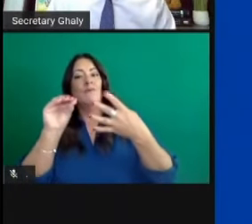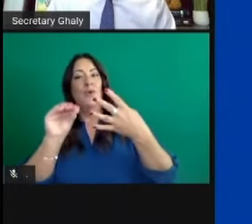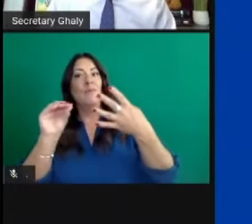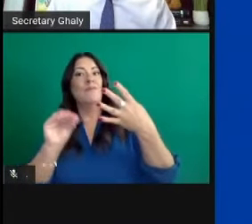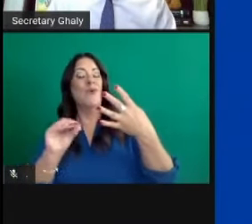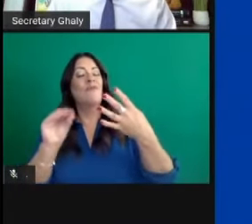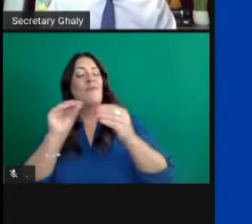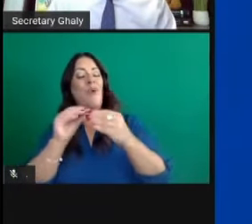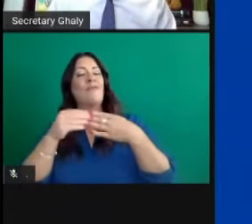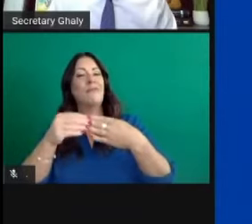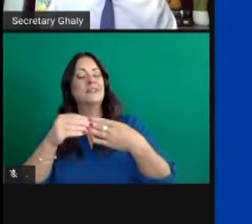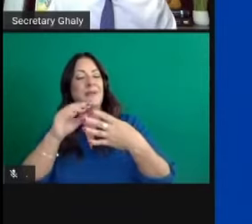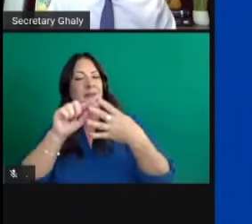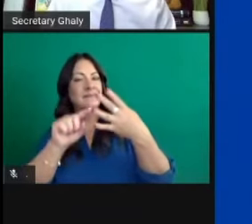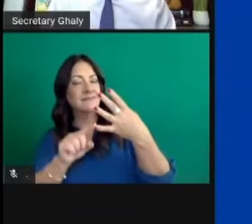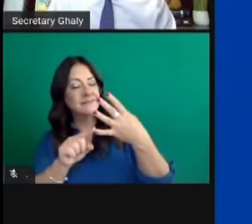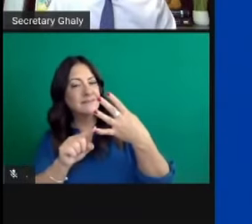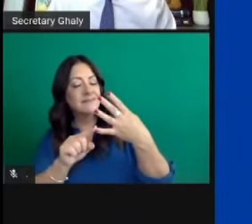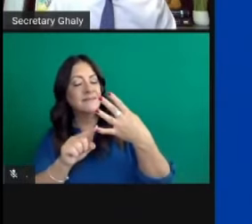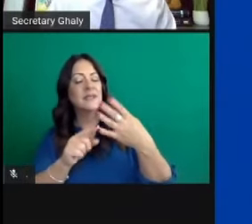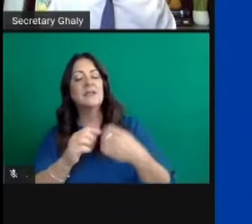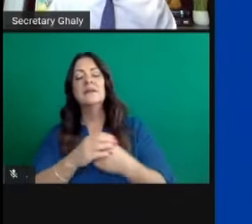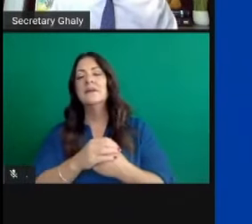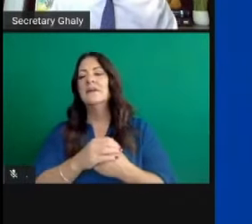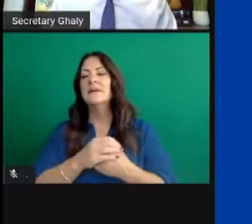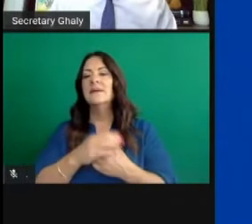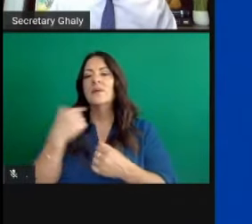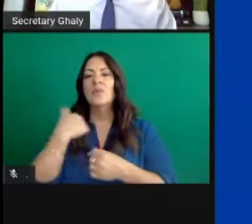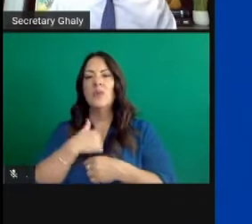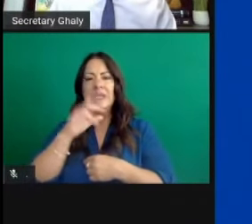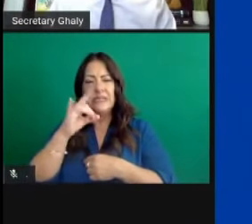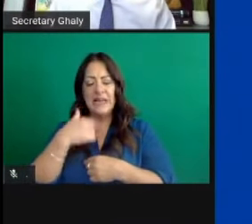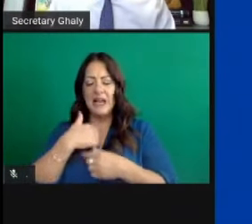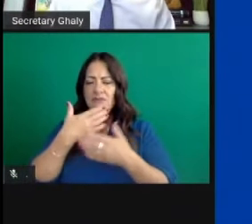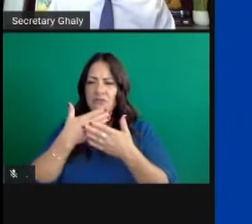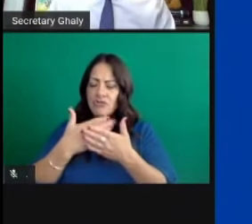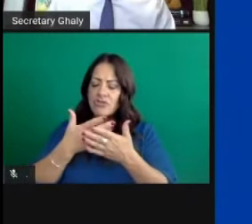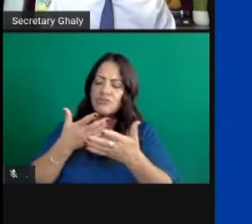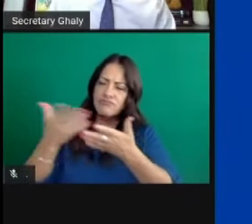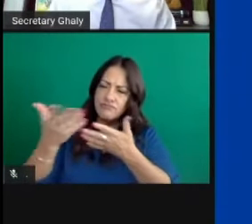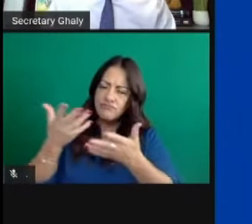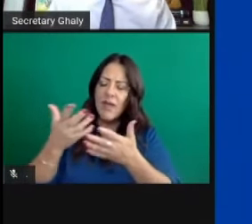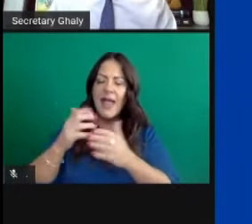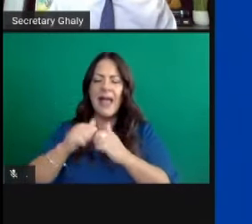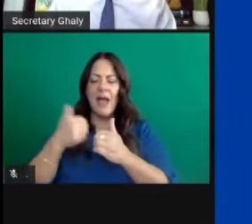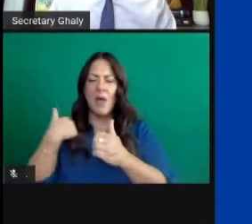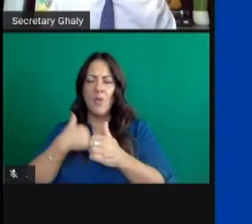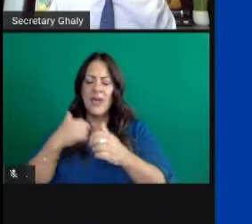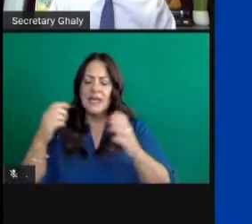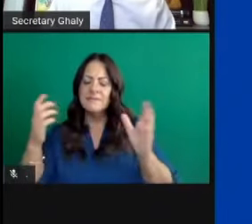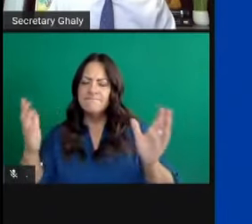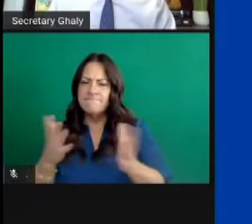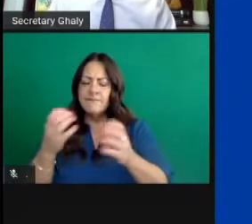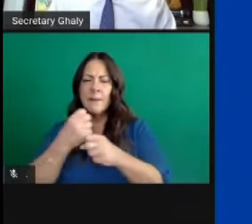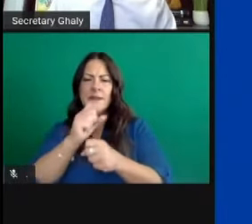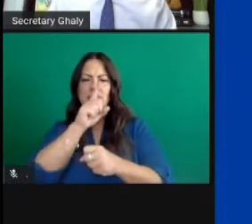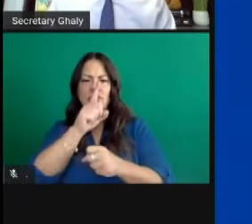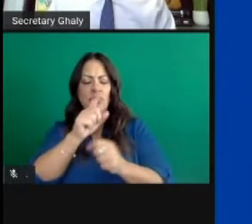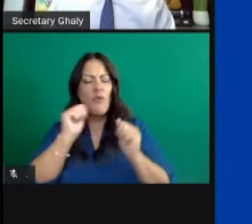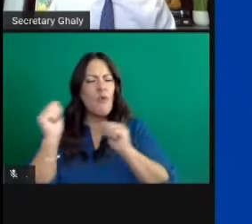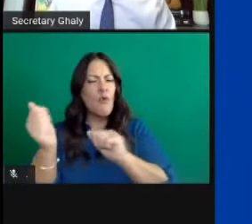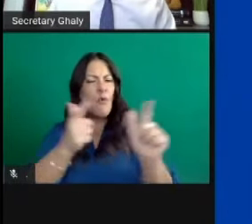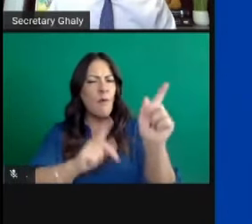metric. We have seen deepened engagement on how we stay laser focused on making sure all of our